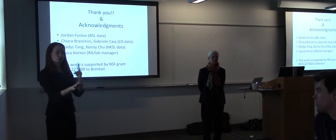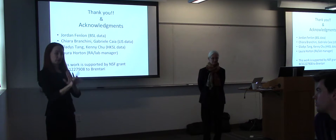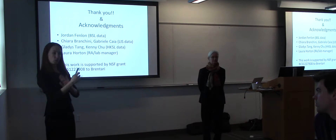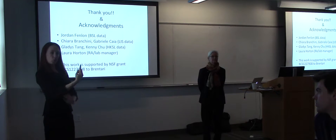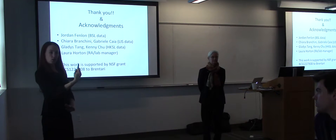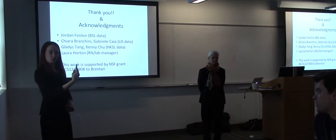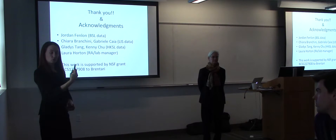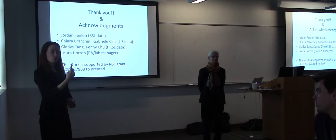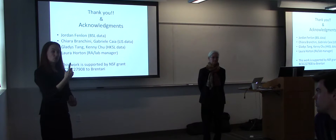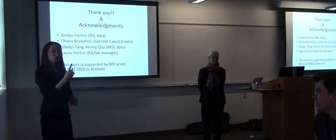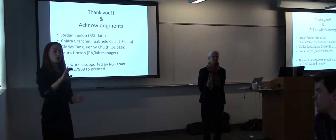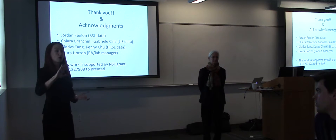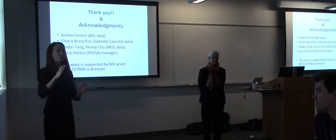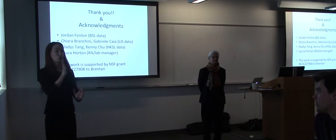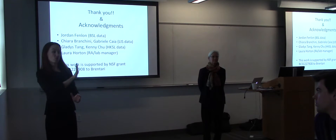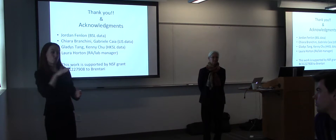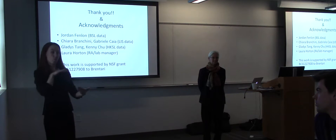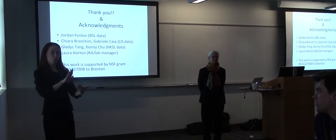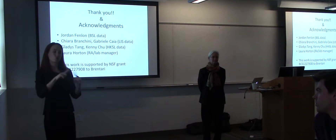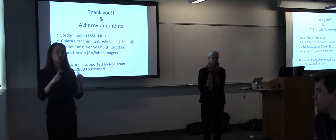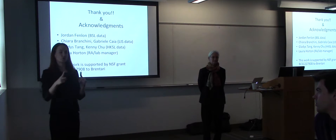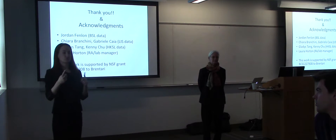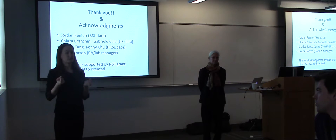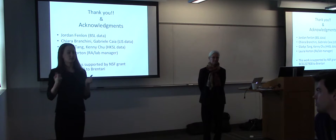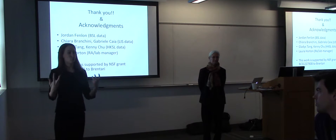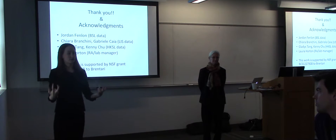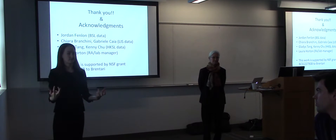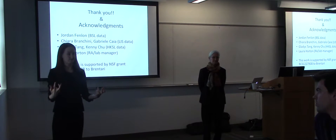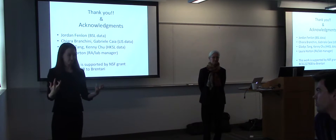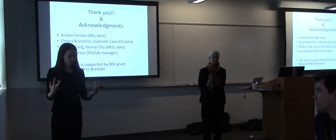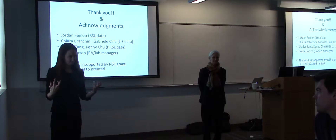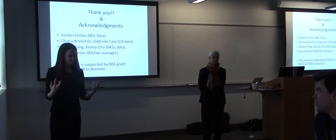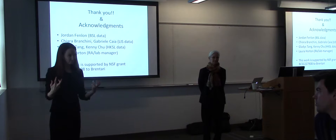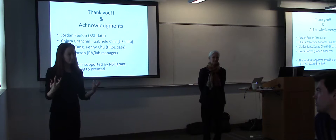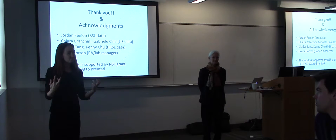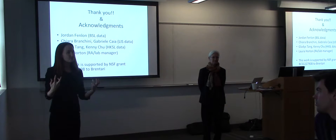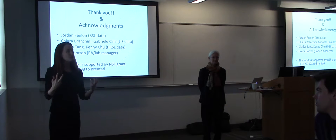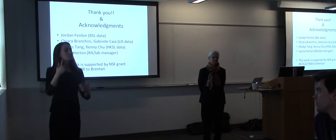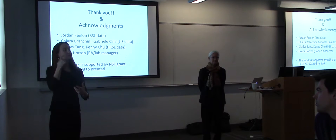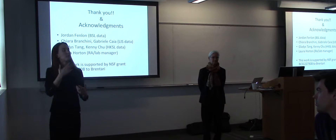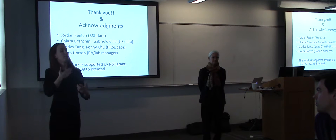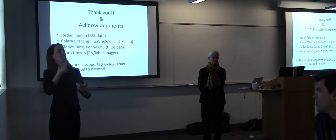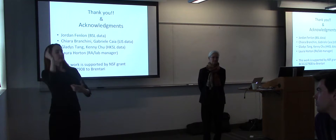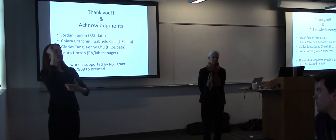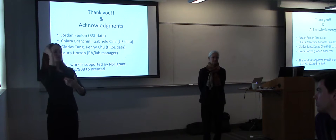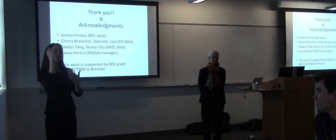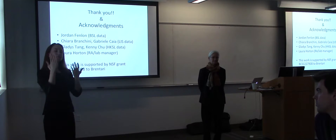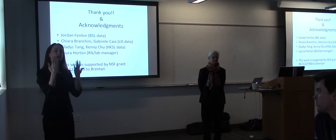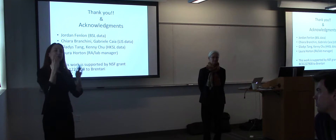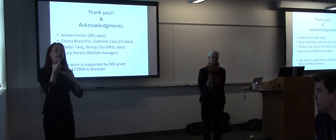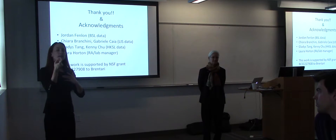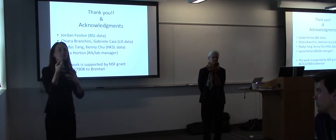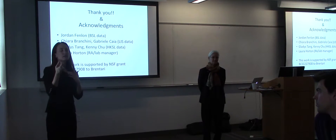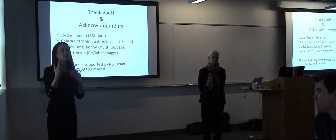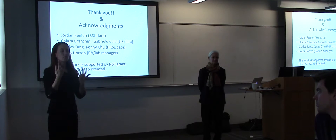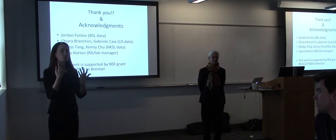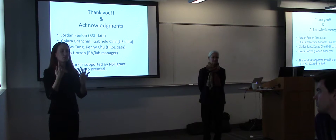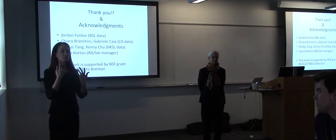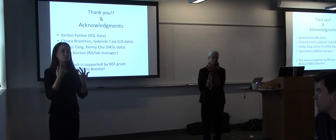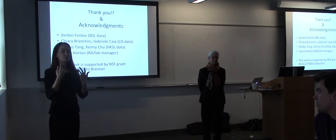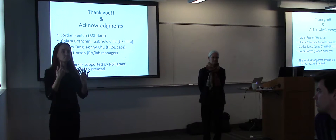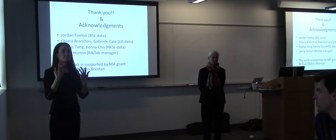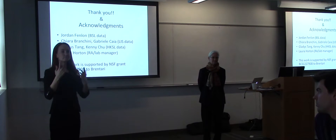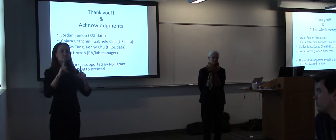of expressive opportunity? Because in some ways, I think there might be there might be different results